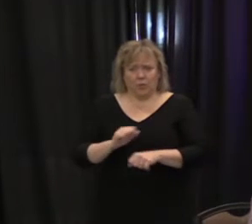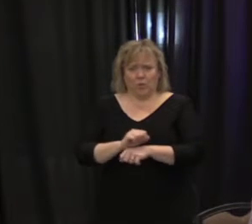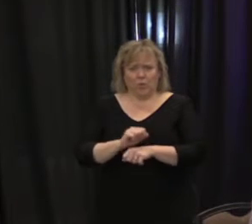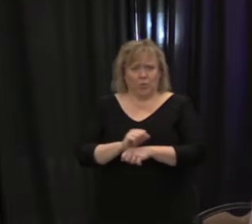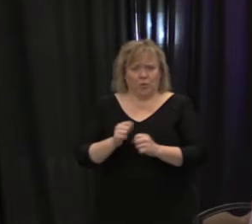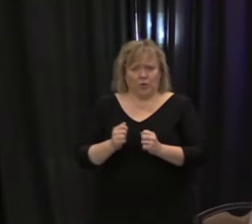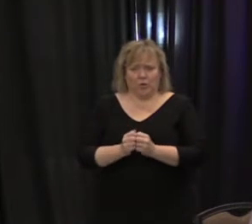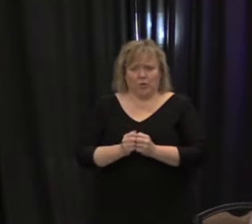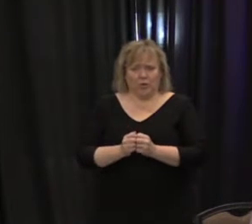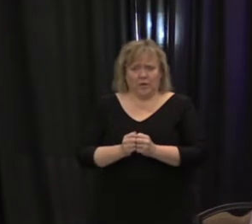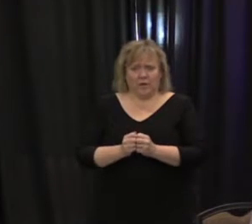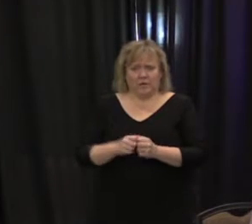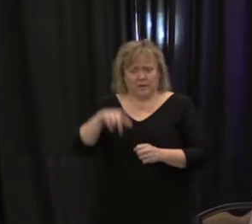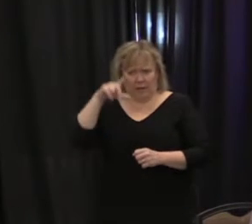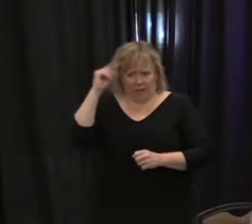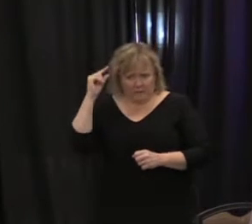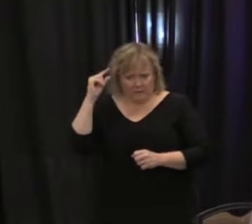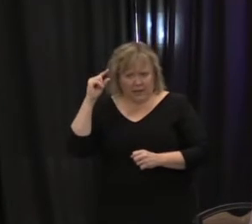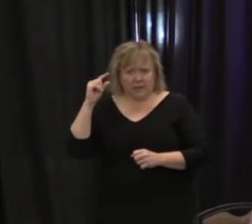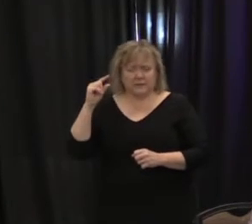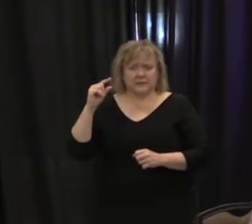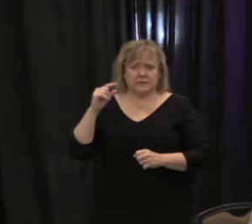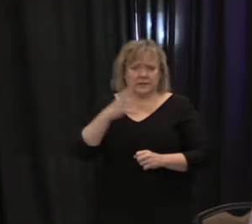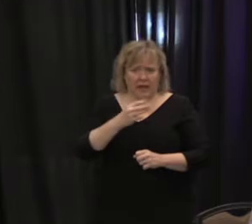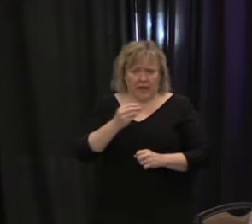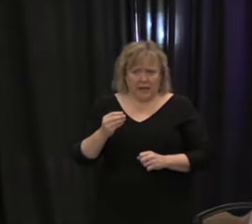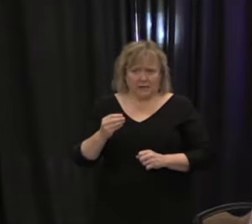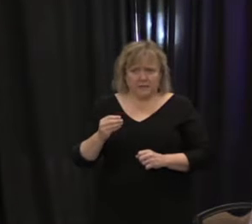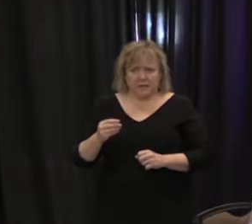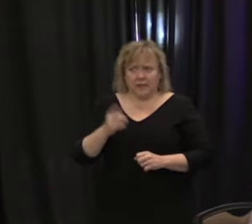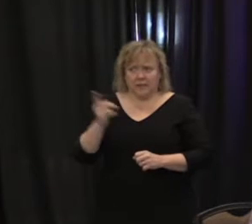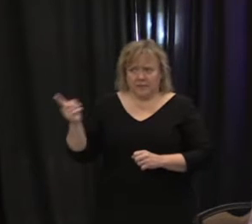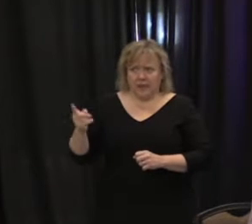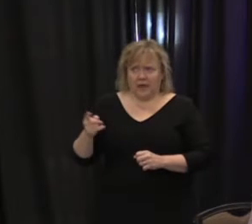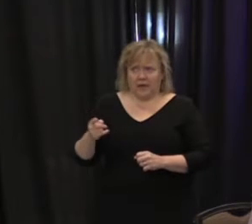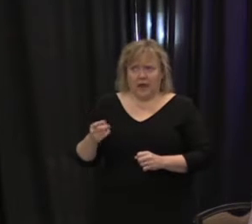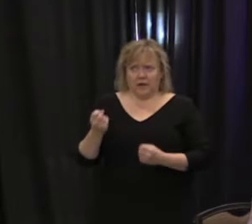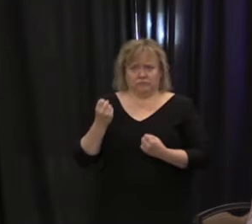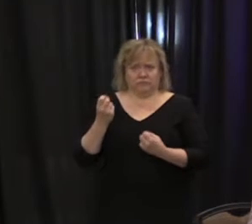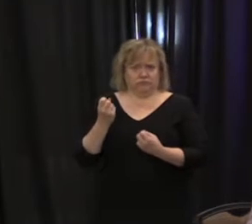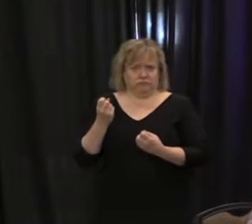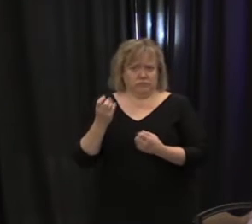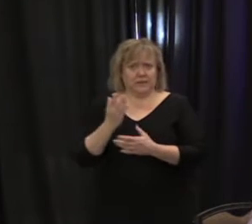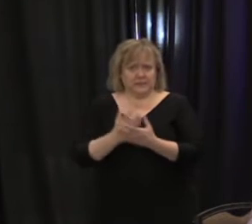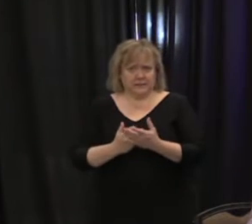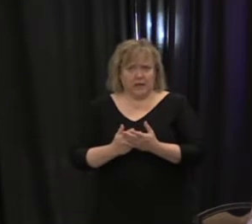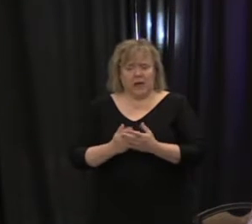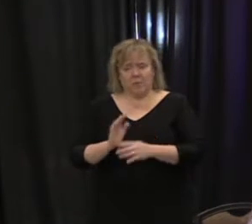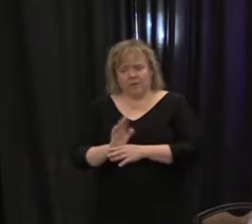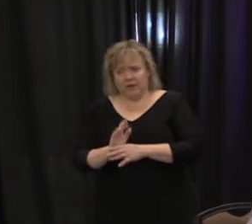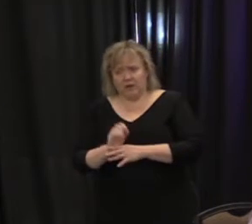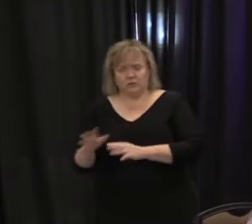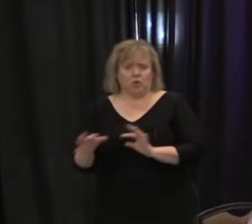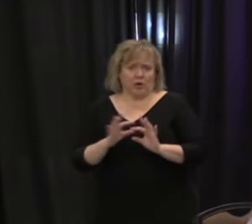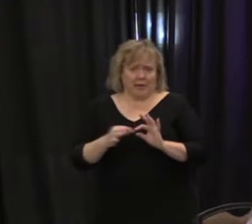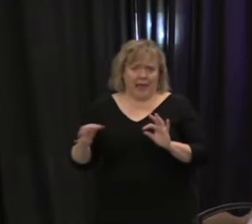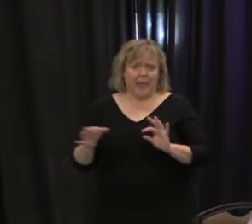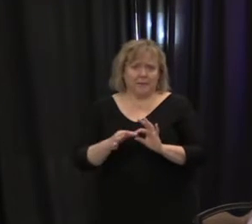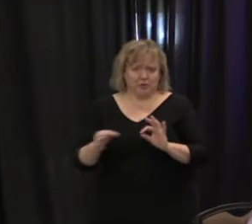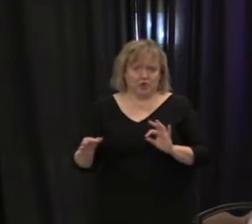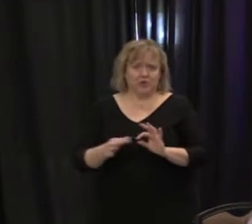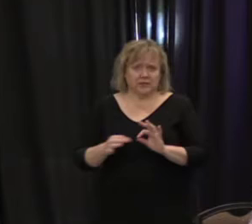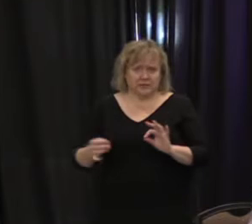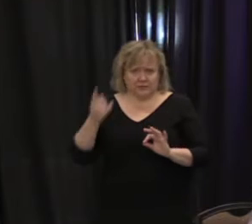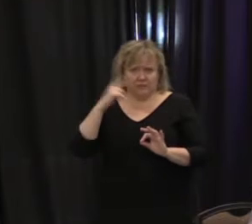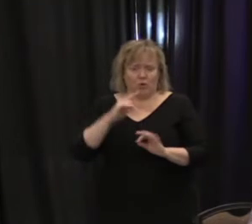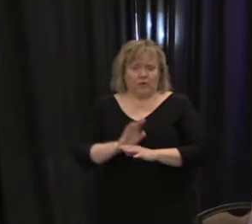frankly, Gallaudet and actually dubbing some of those videos and actually creating both captions for those videos and actually making it so that